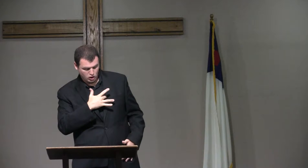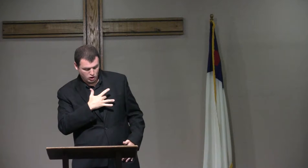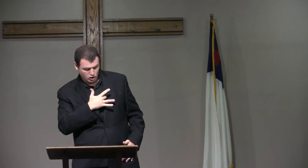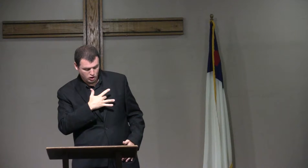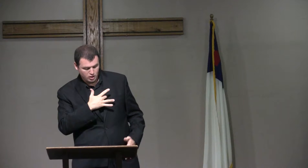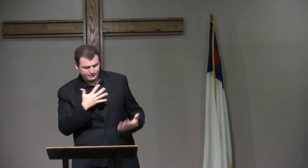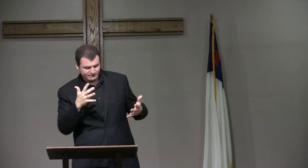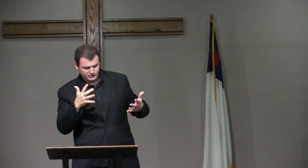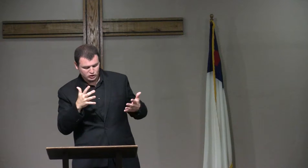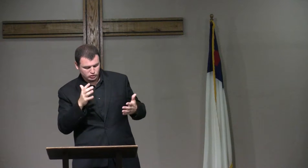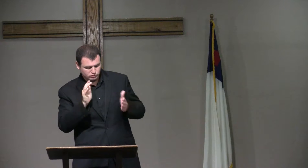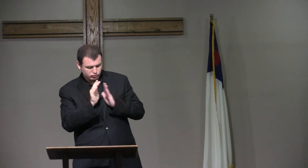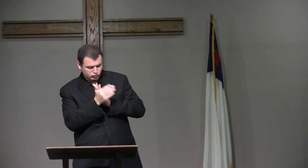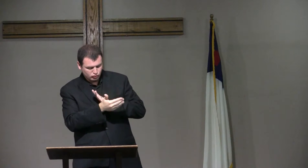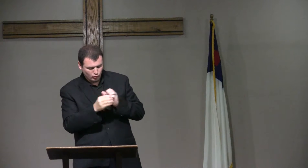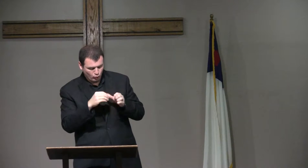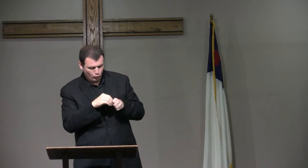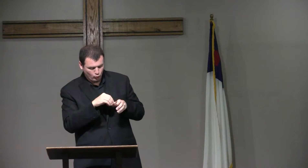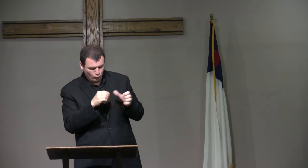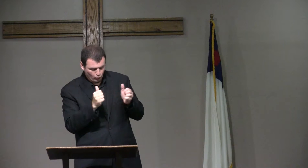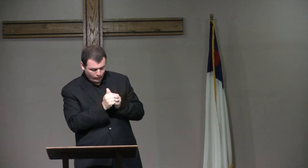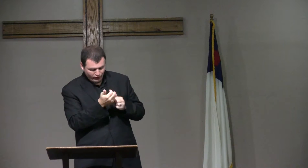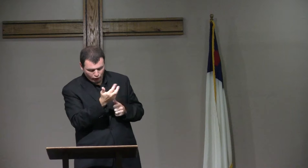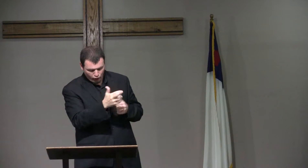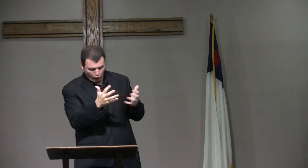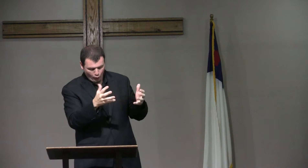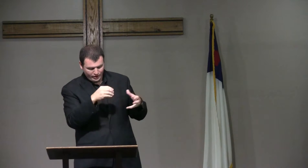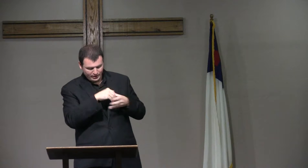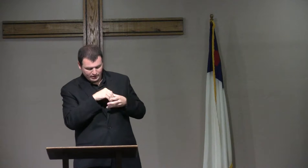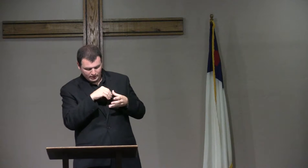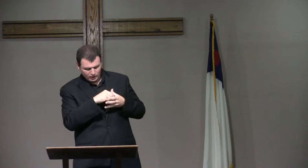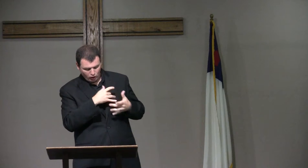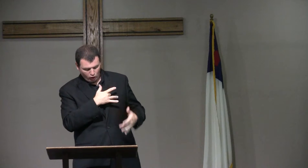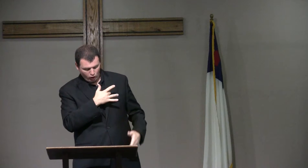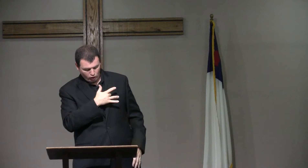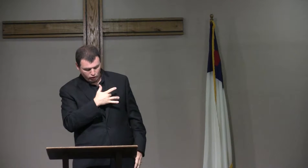her hath committed adultery with her already in his heart.